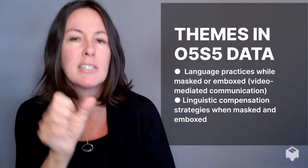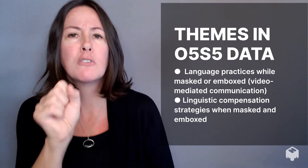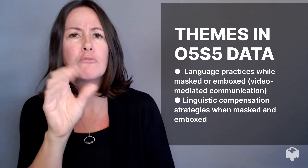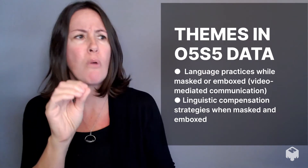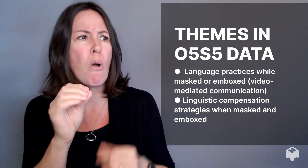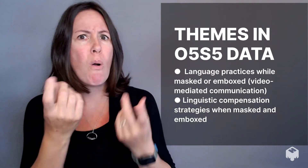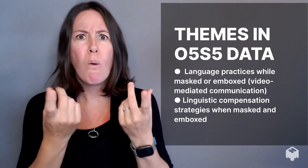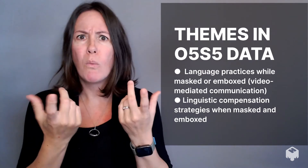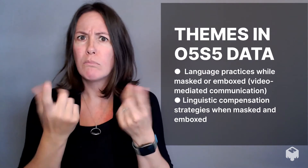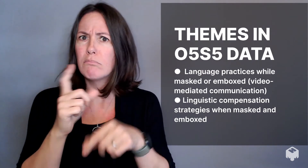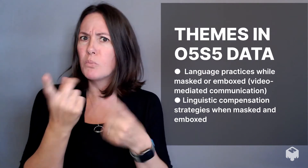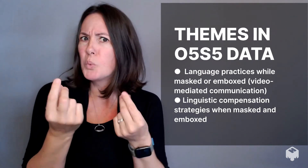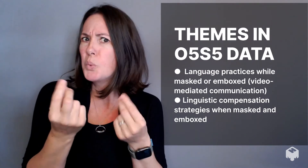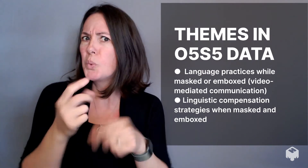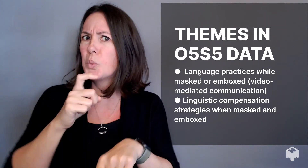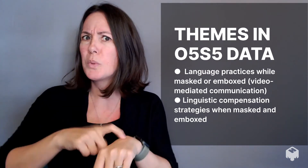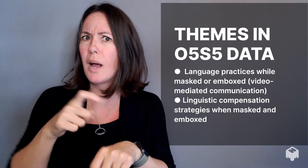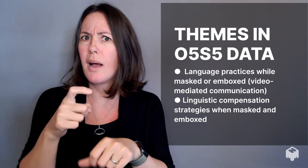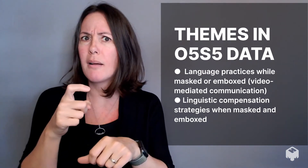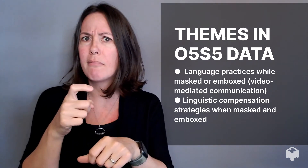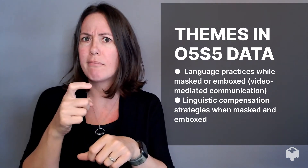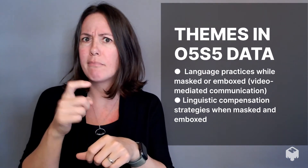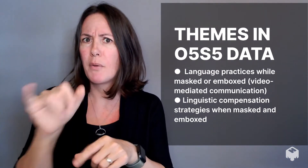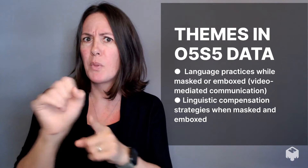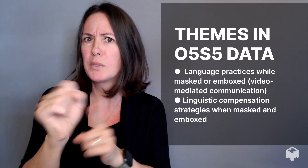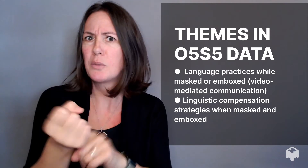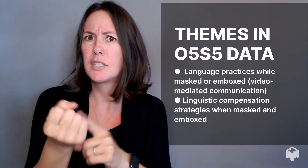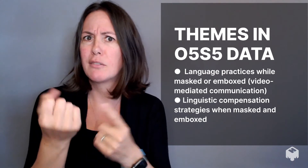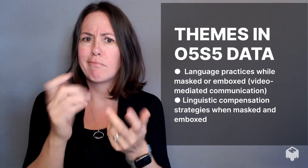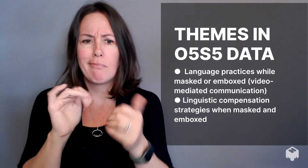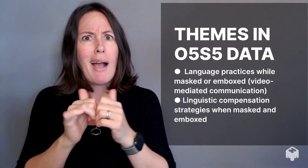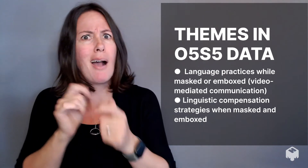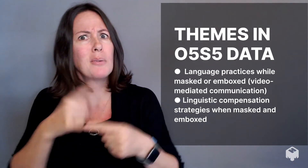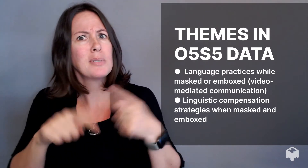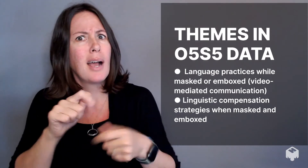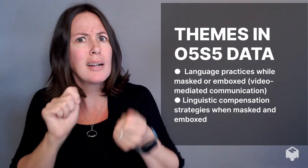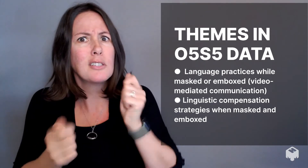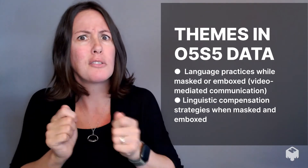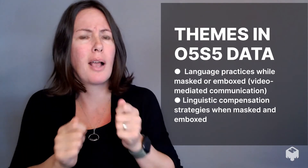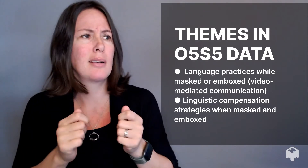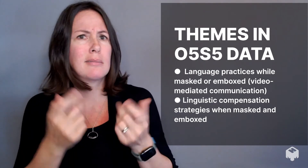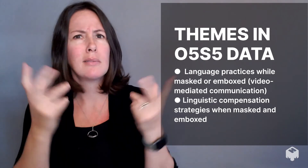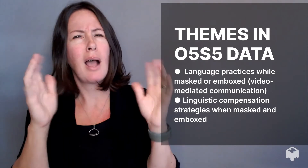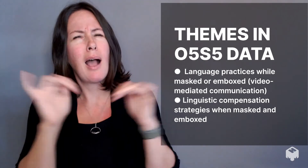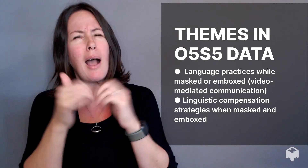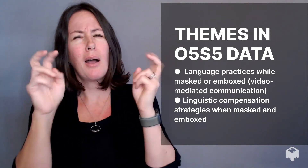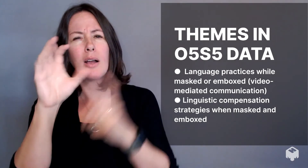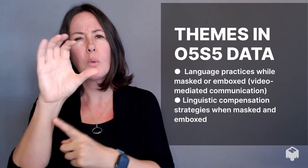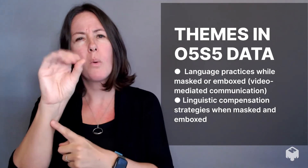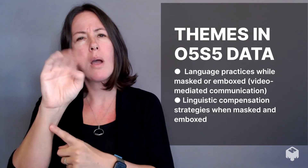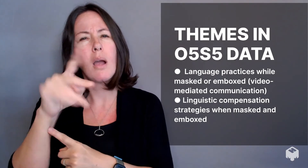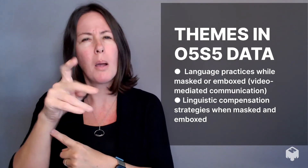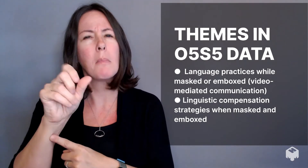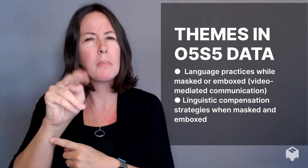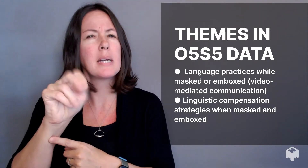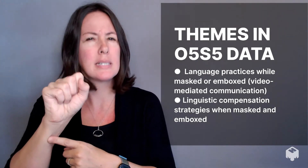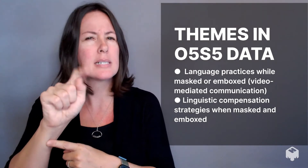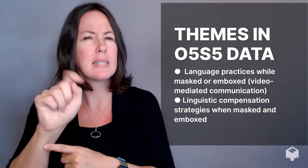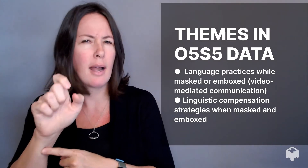without a mask on. And so we are wondering what happens in those situations and how our language changes and how we